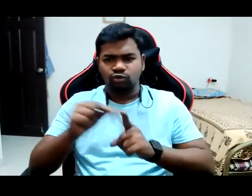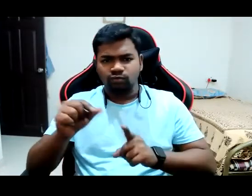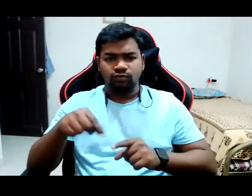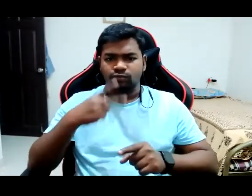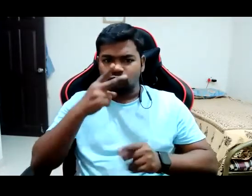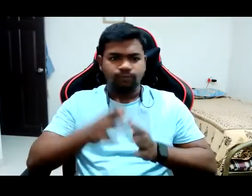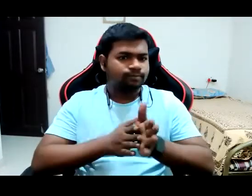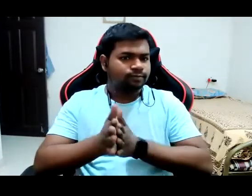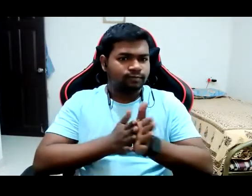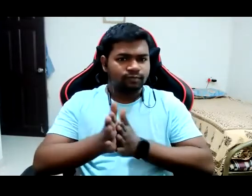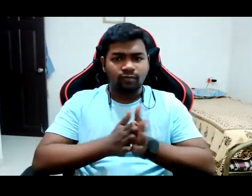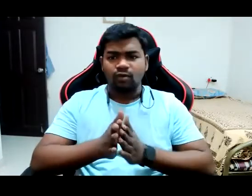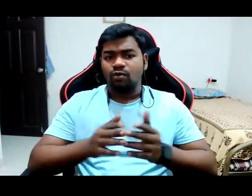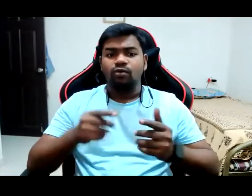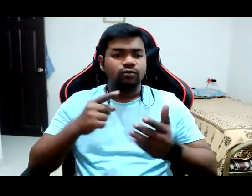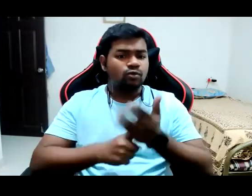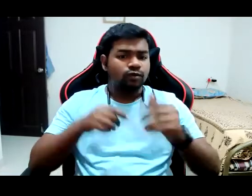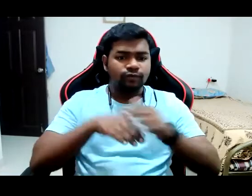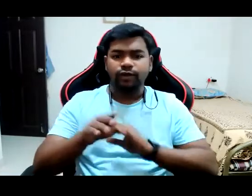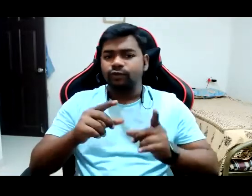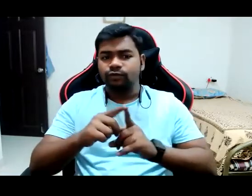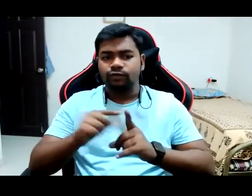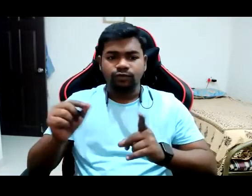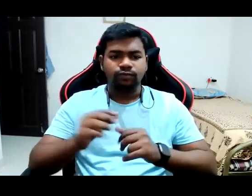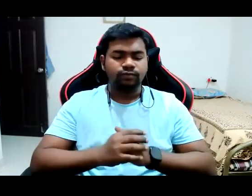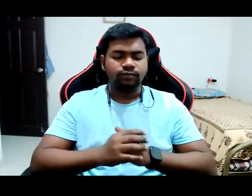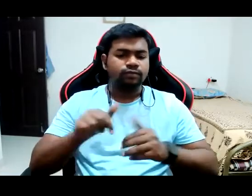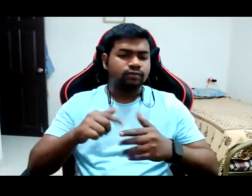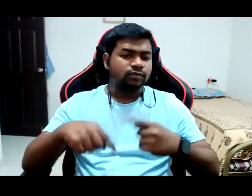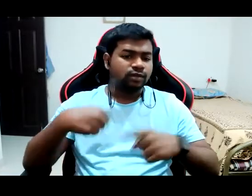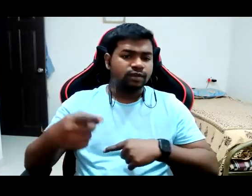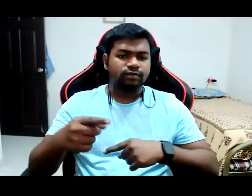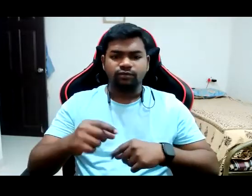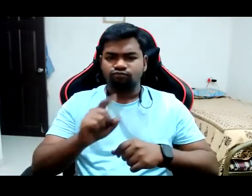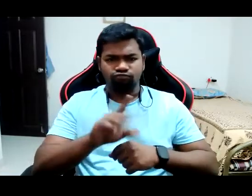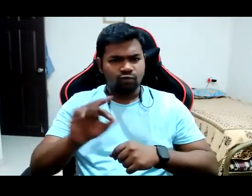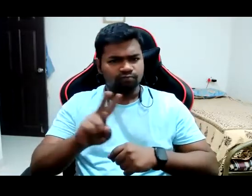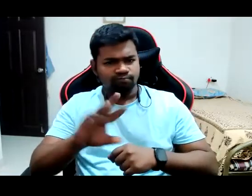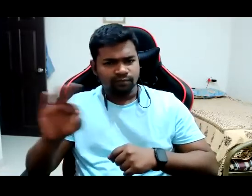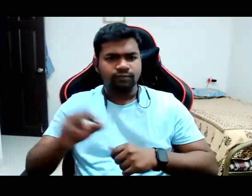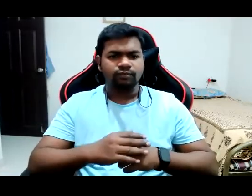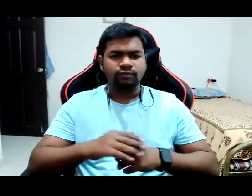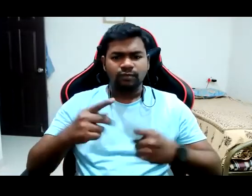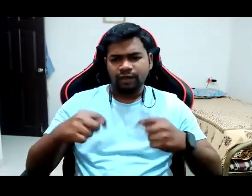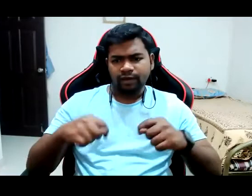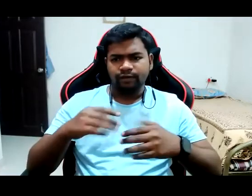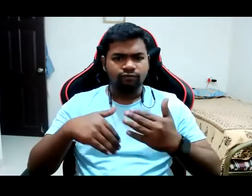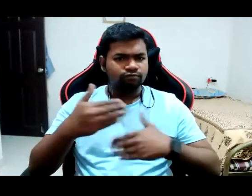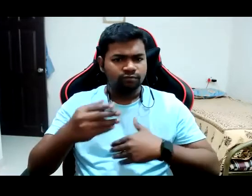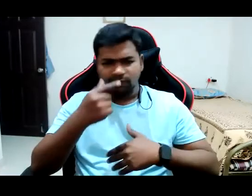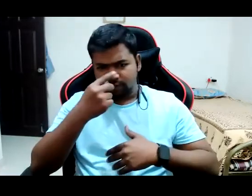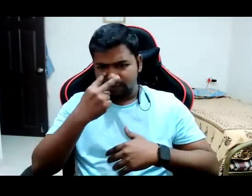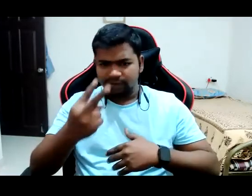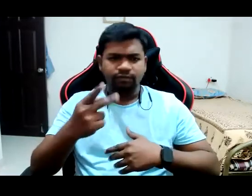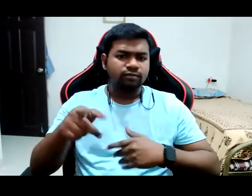to see what we can do together in in these next couple of weeks to try and see what new ways can technology